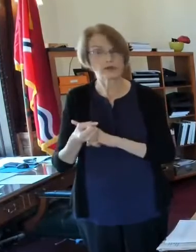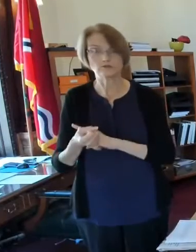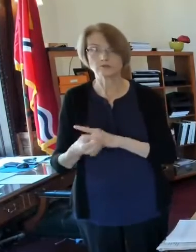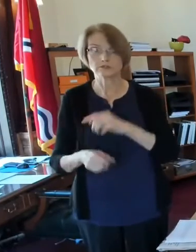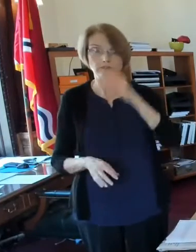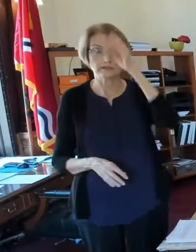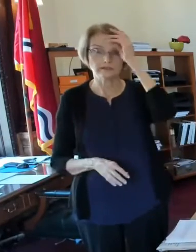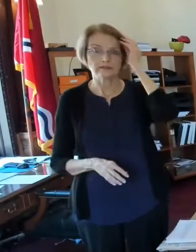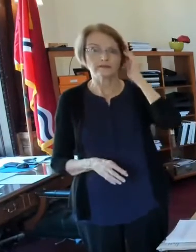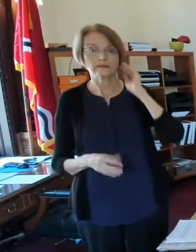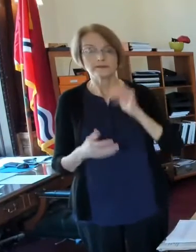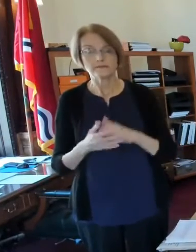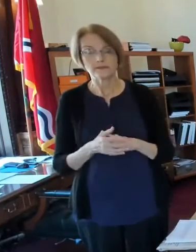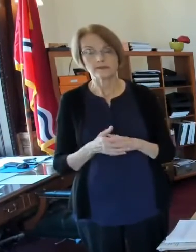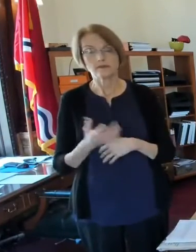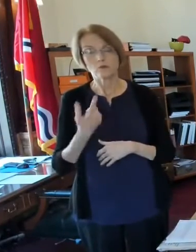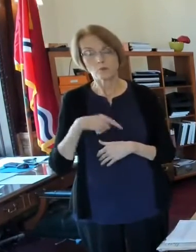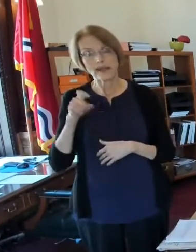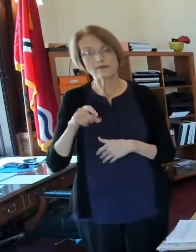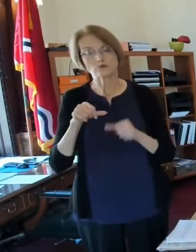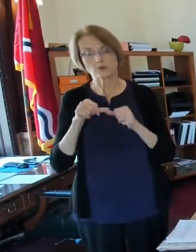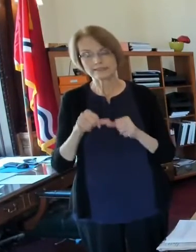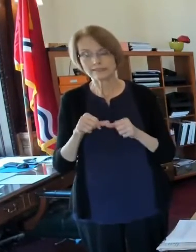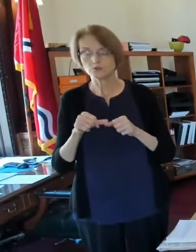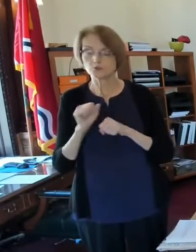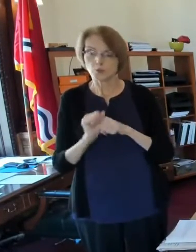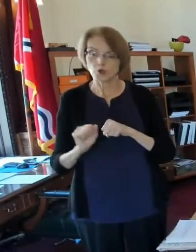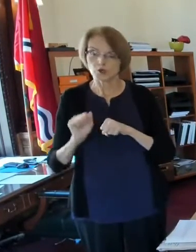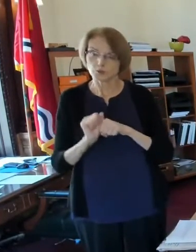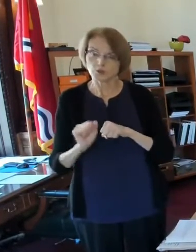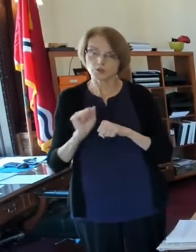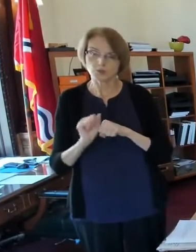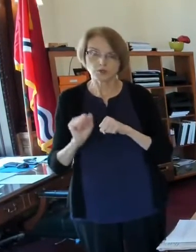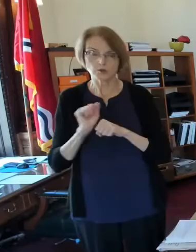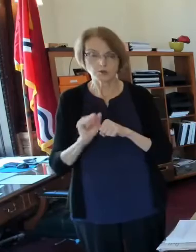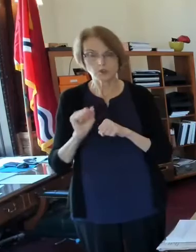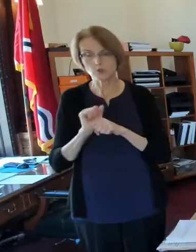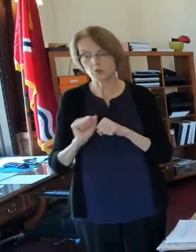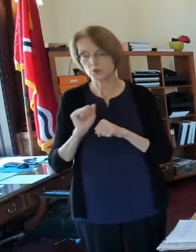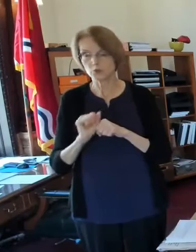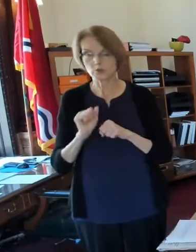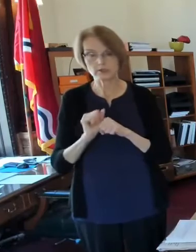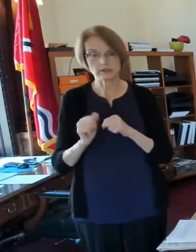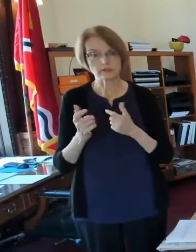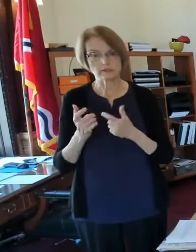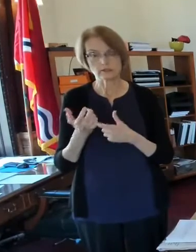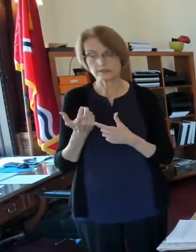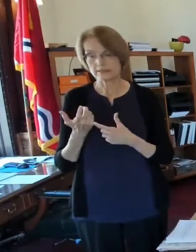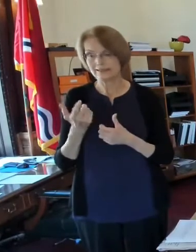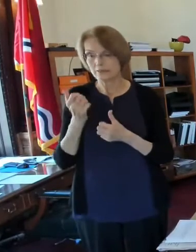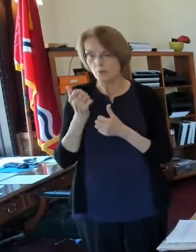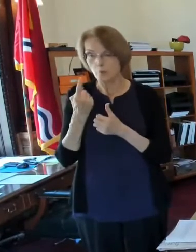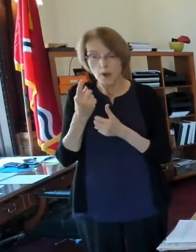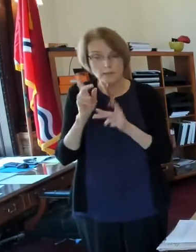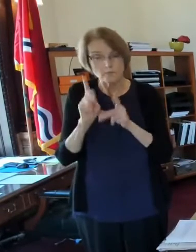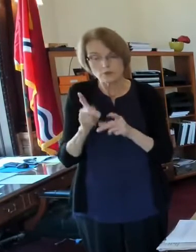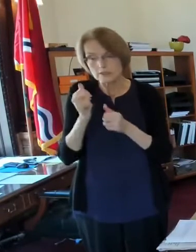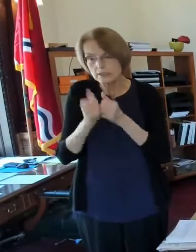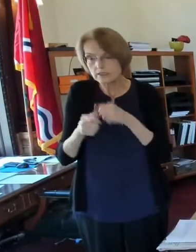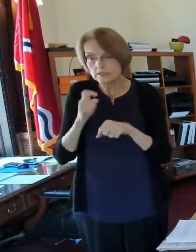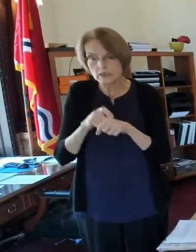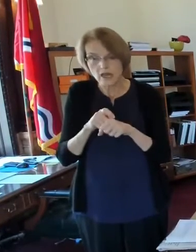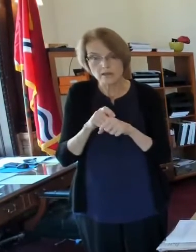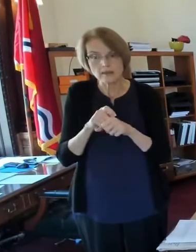So we have to just continue to work on that situation one person at a time.